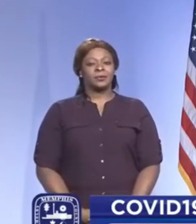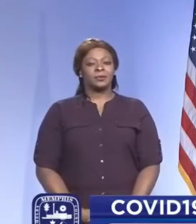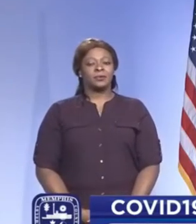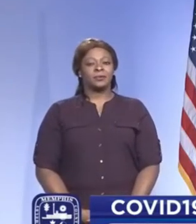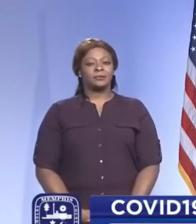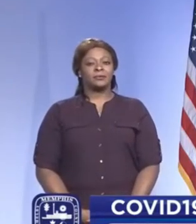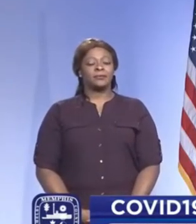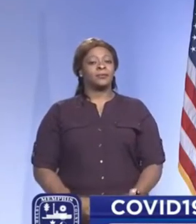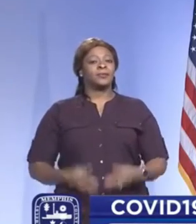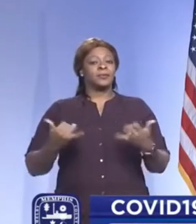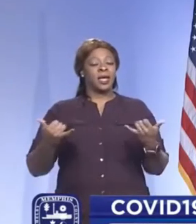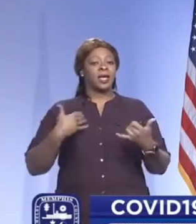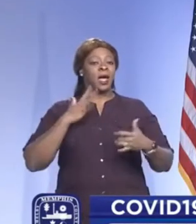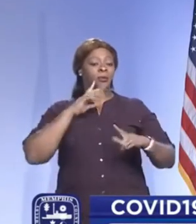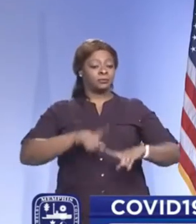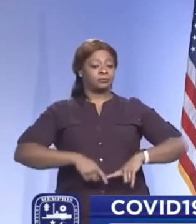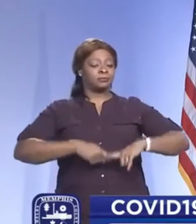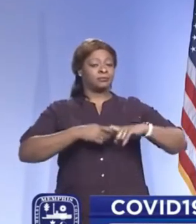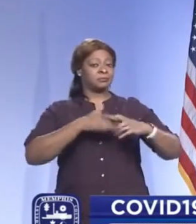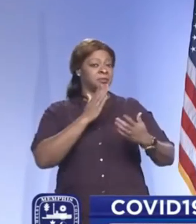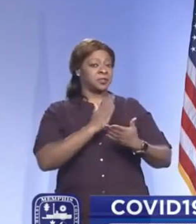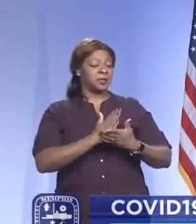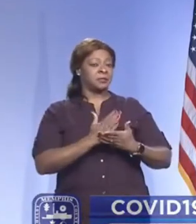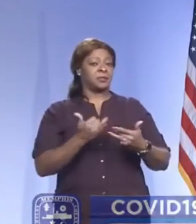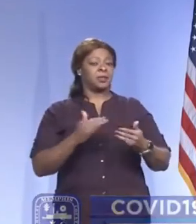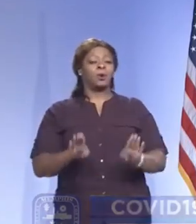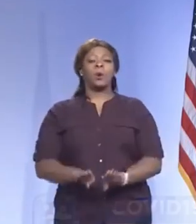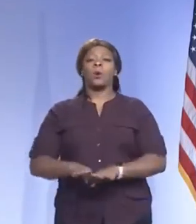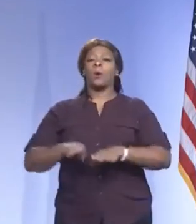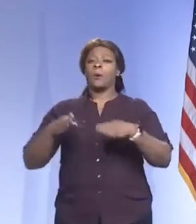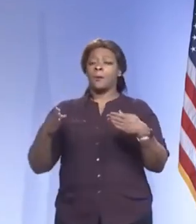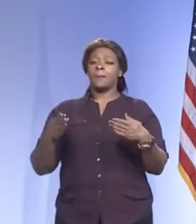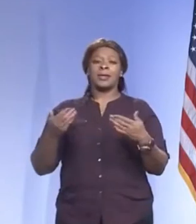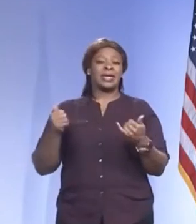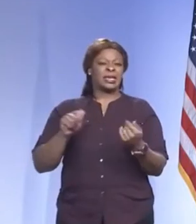With that, I will stop and we will entertain any